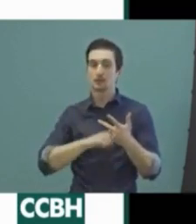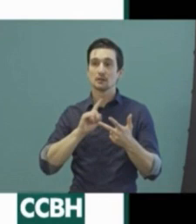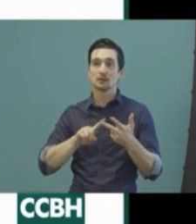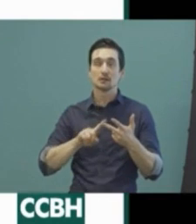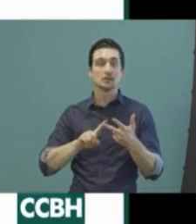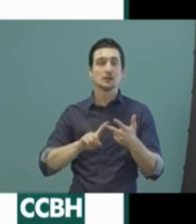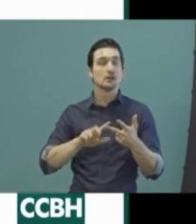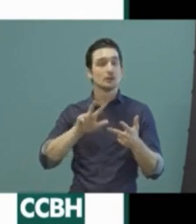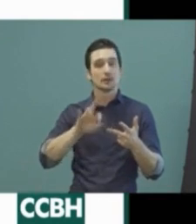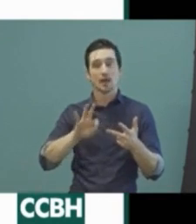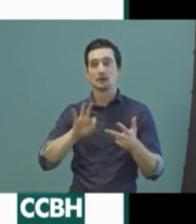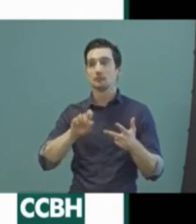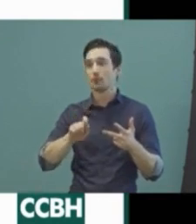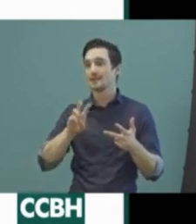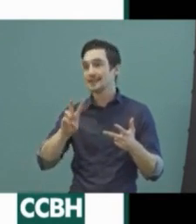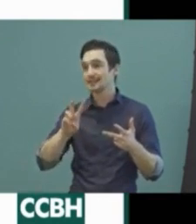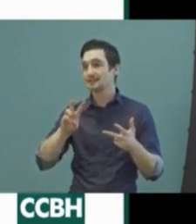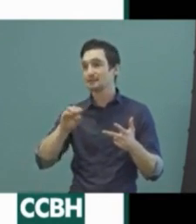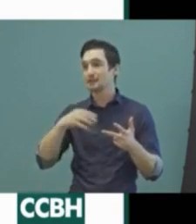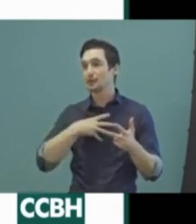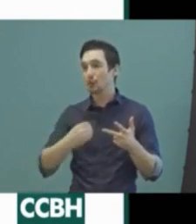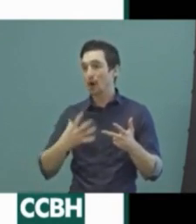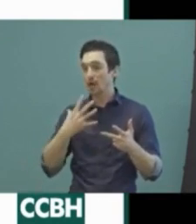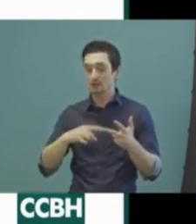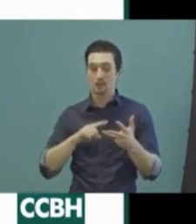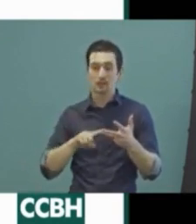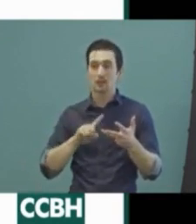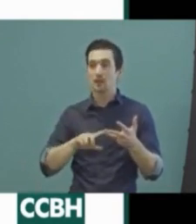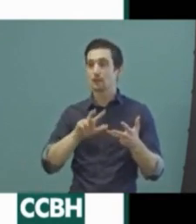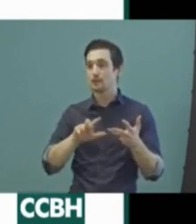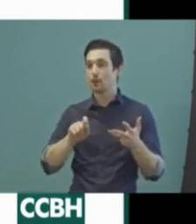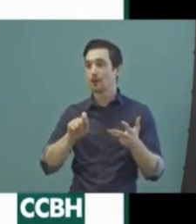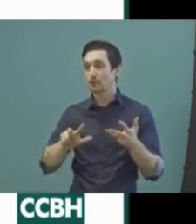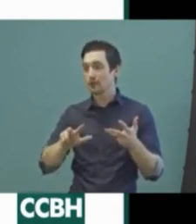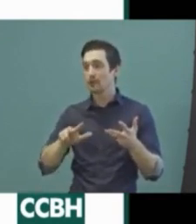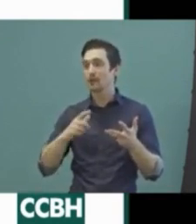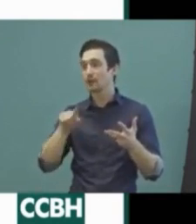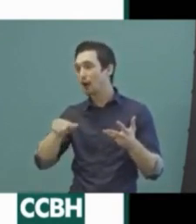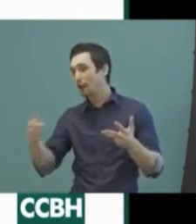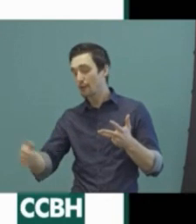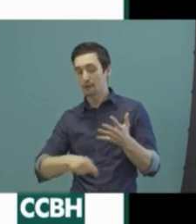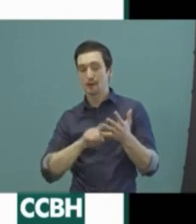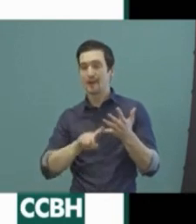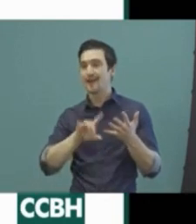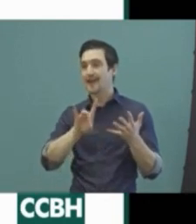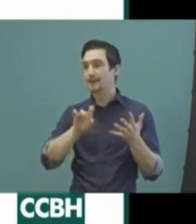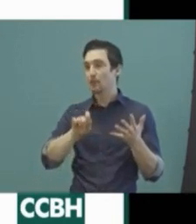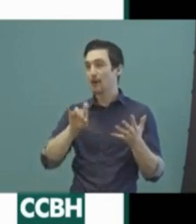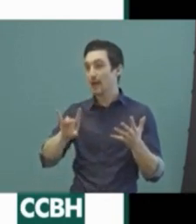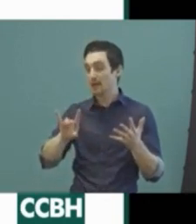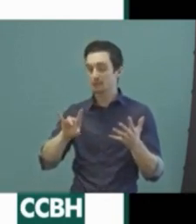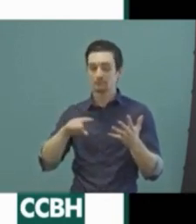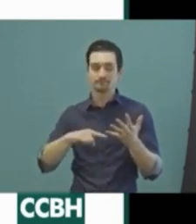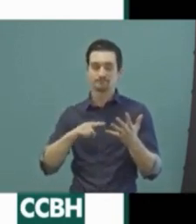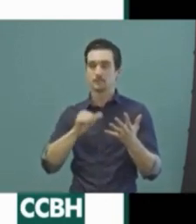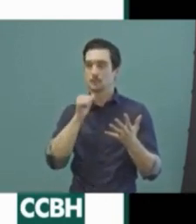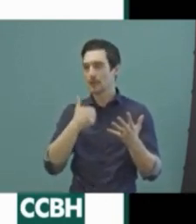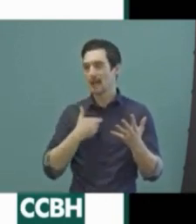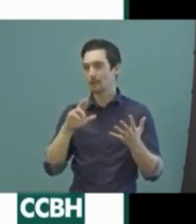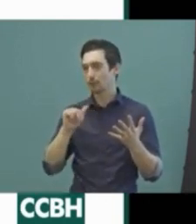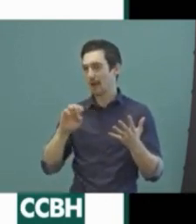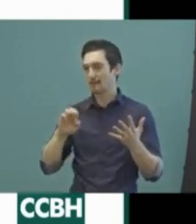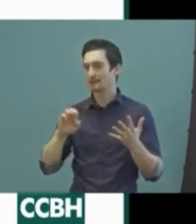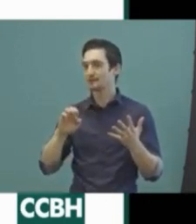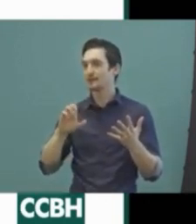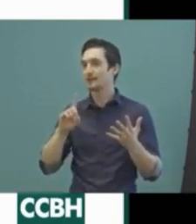55.6 as white, 3.3 is other, and 8.8% of cases we do not have race data, and we